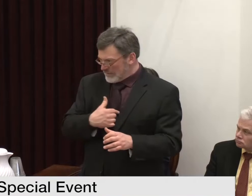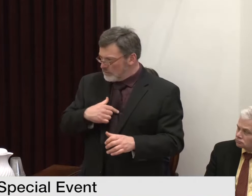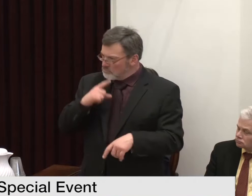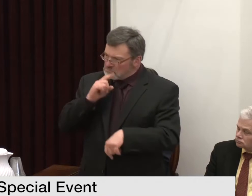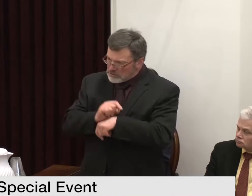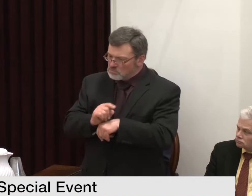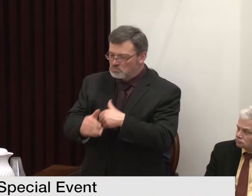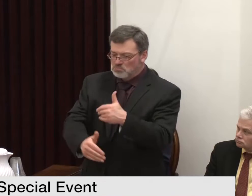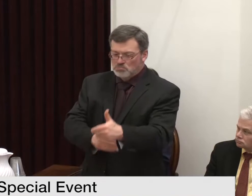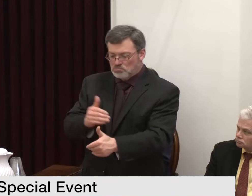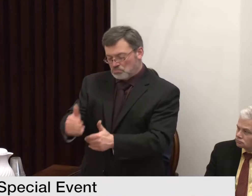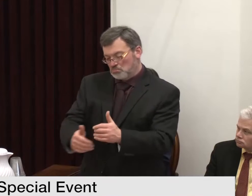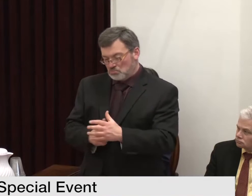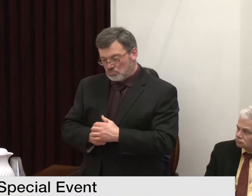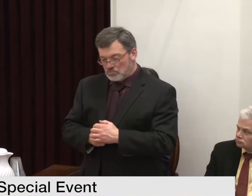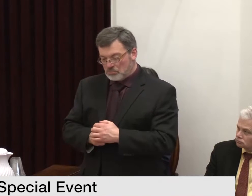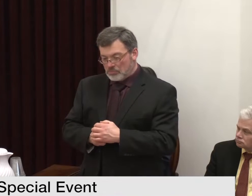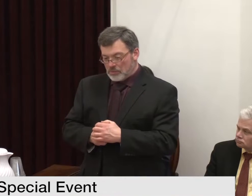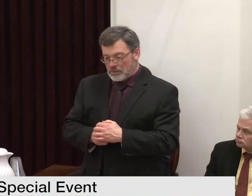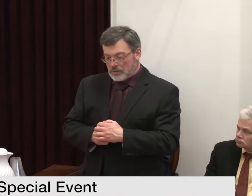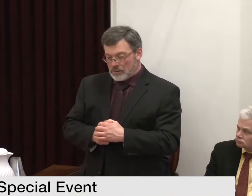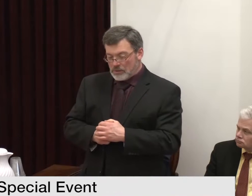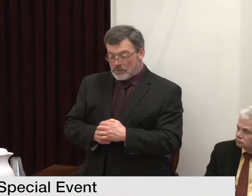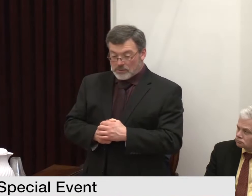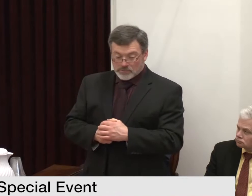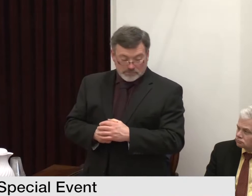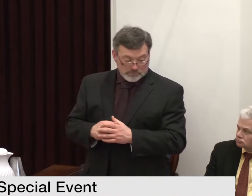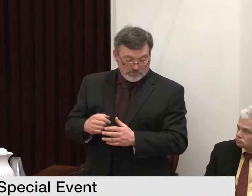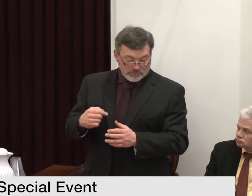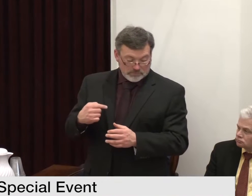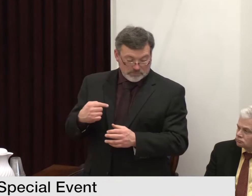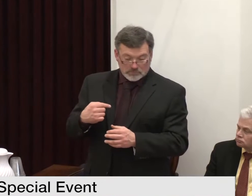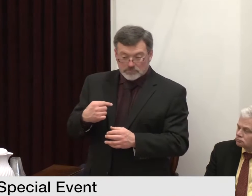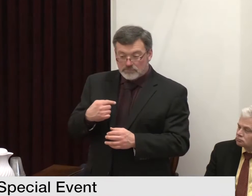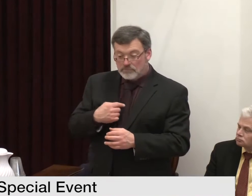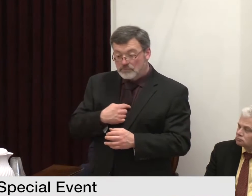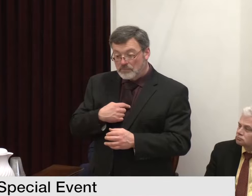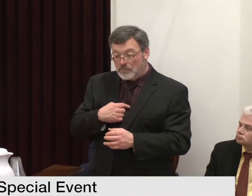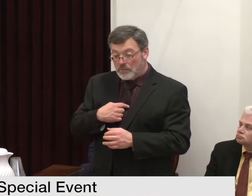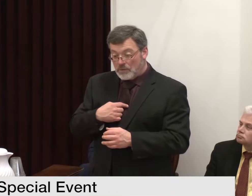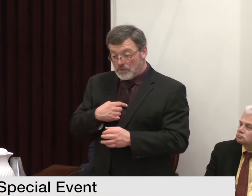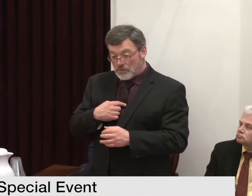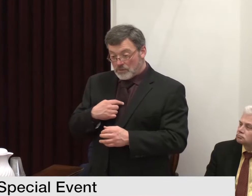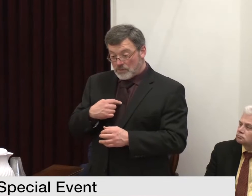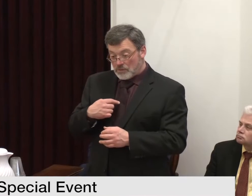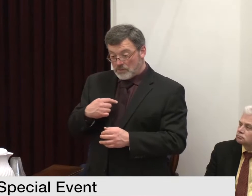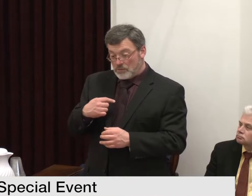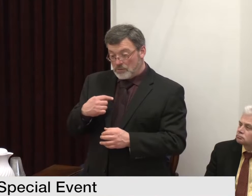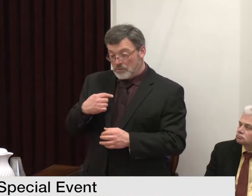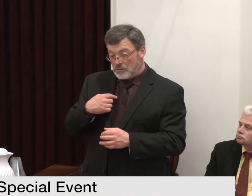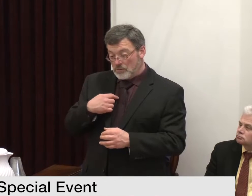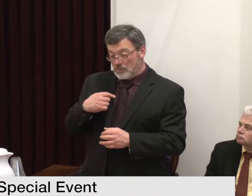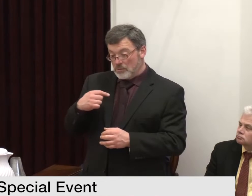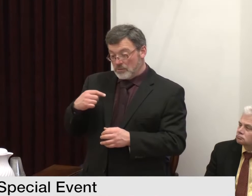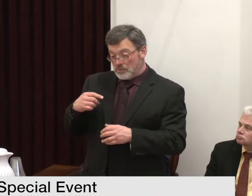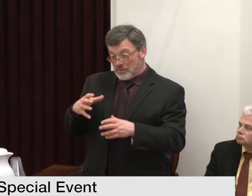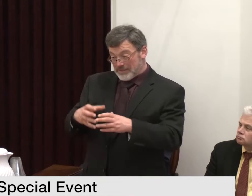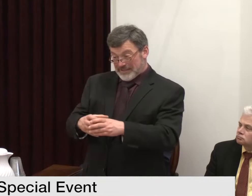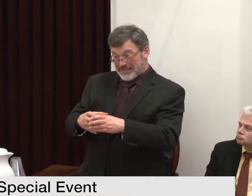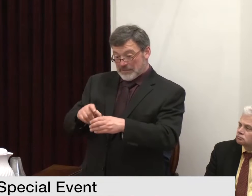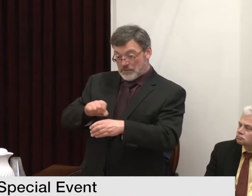Our hub and spoke model and focus on prevention, treatment, recovery, and enforcement is still effective,